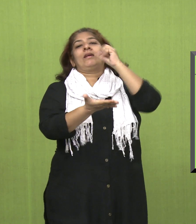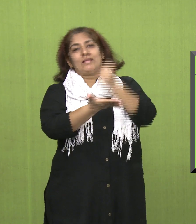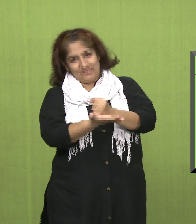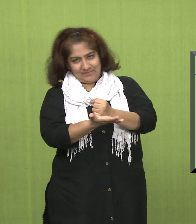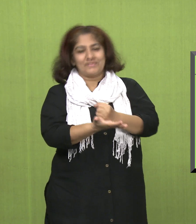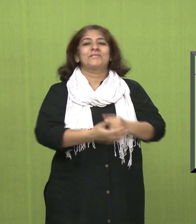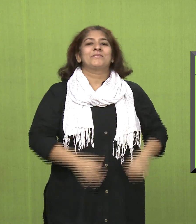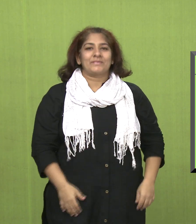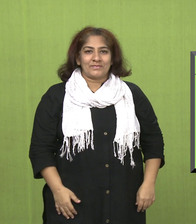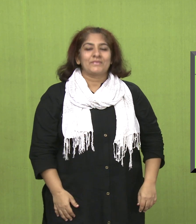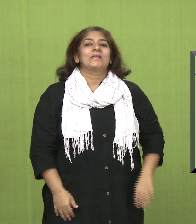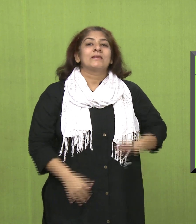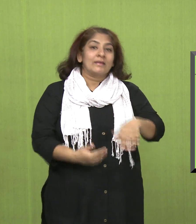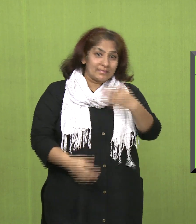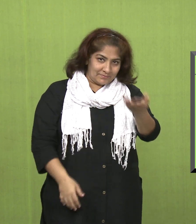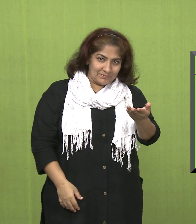their job. So that is known as placements.